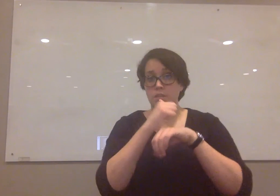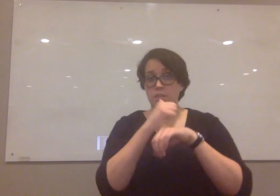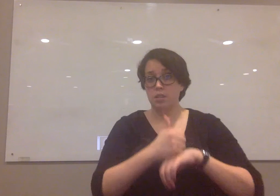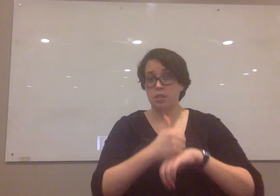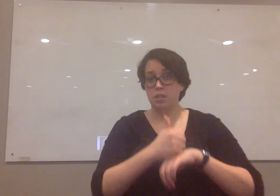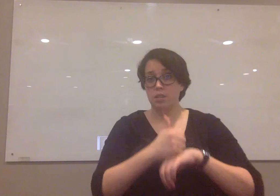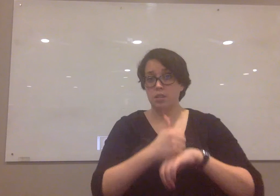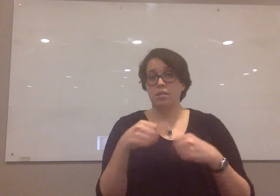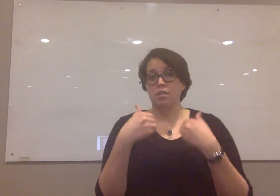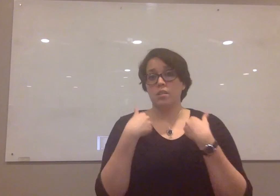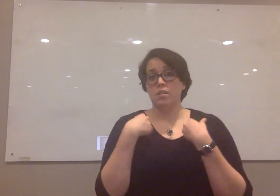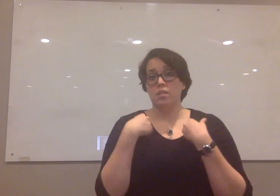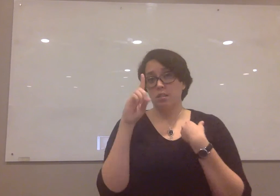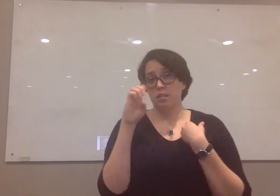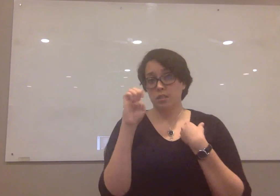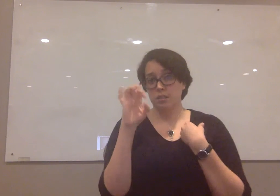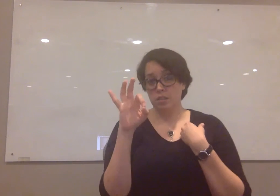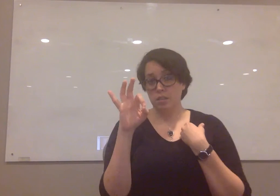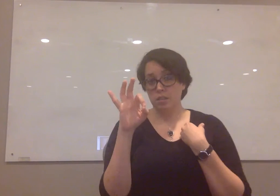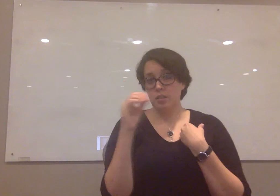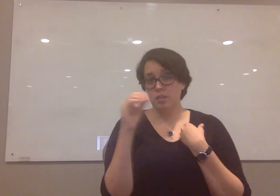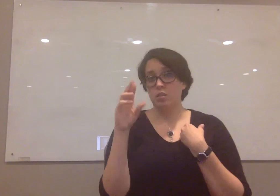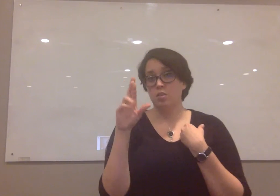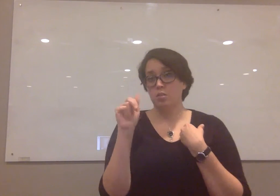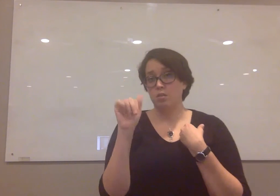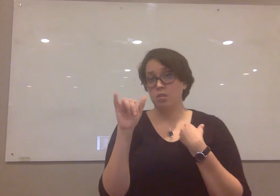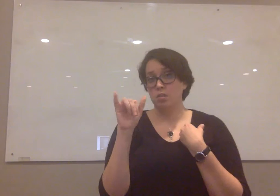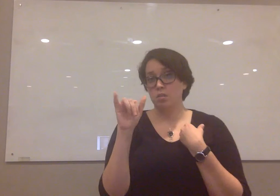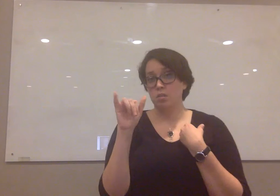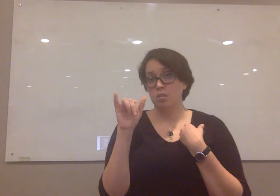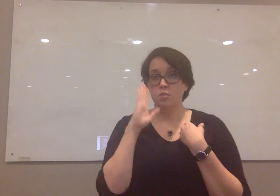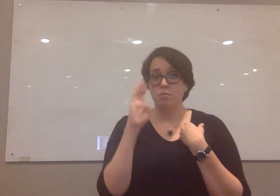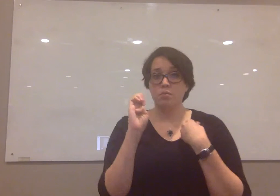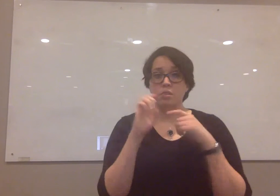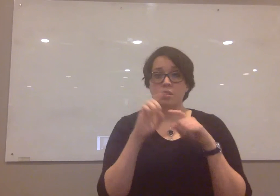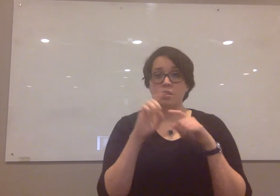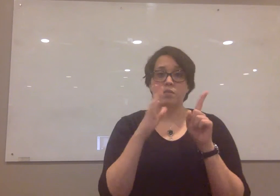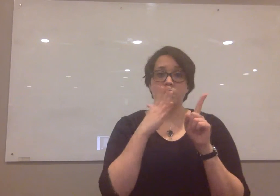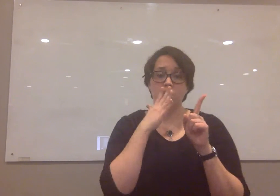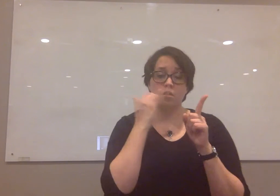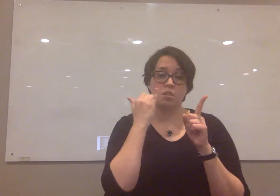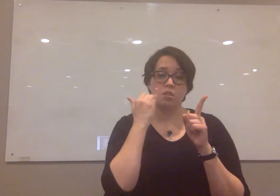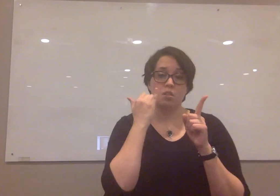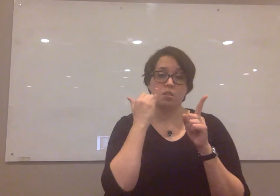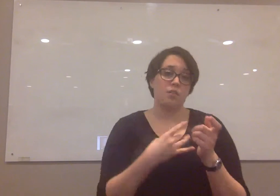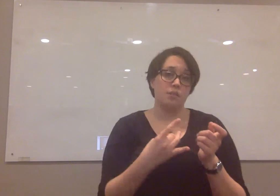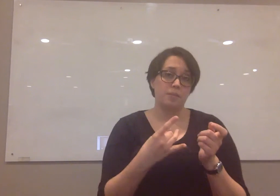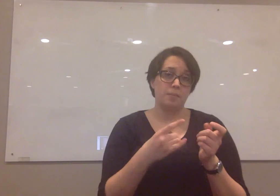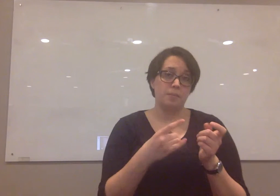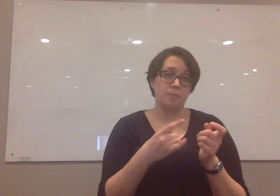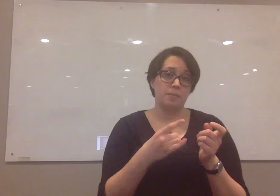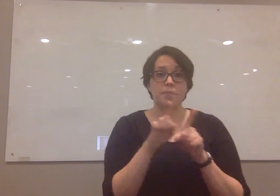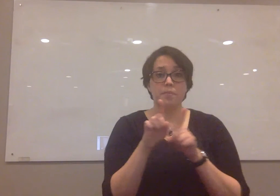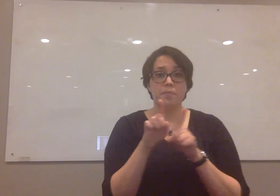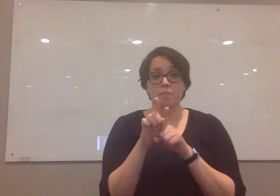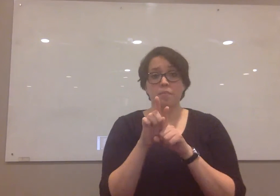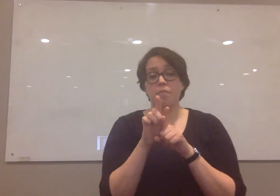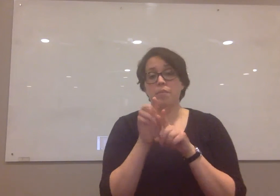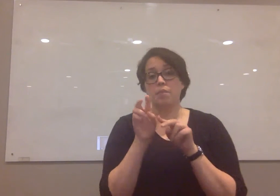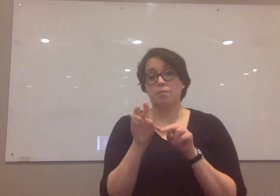and raise and stuff be a different color if you really like that. Also, module attributes, because they're the simplest thing to